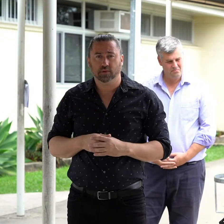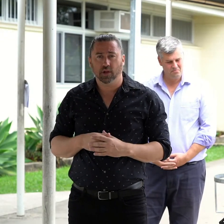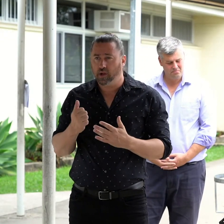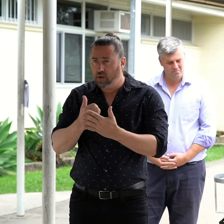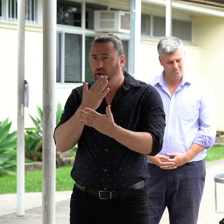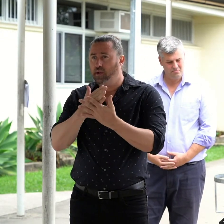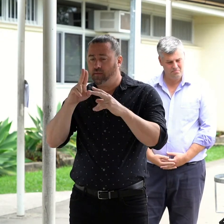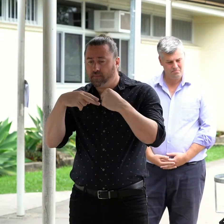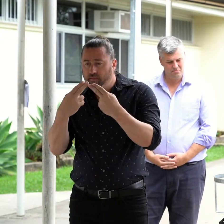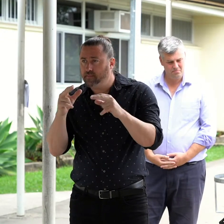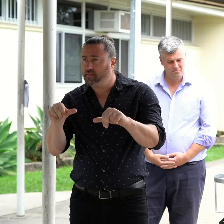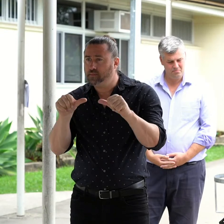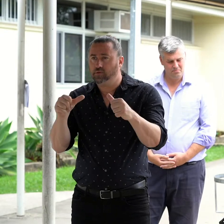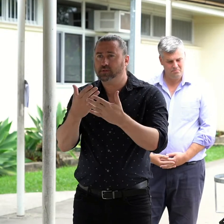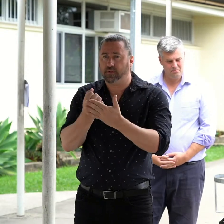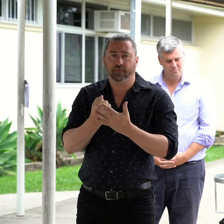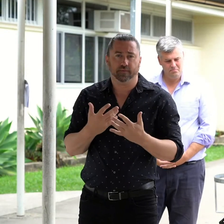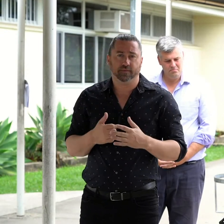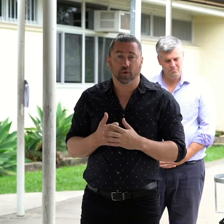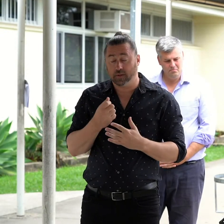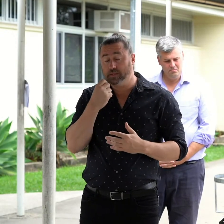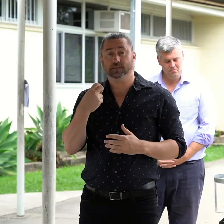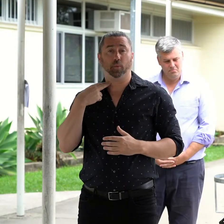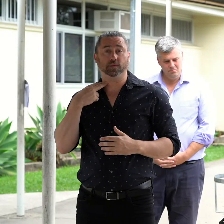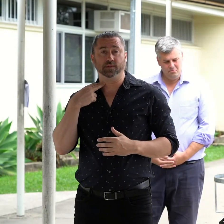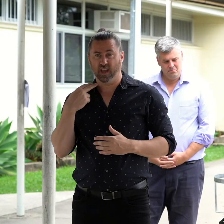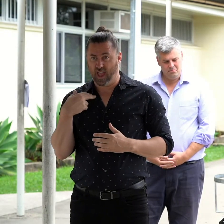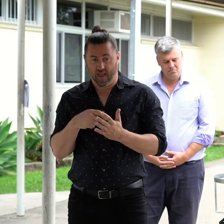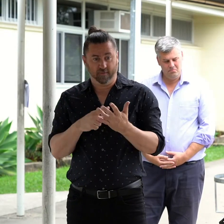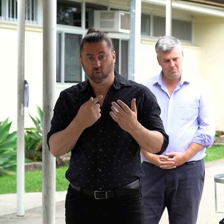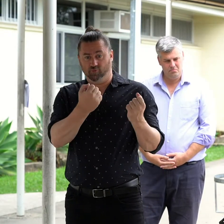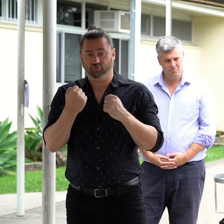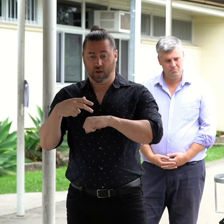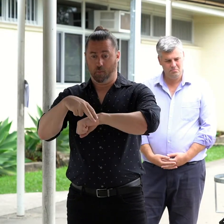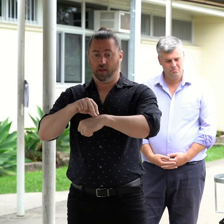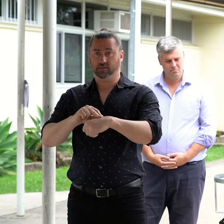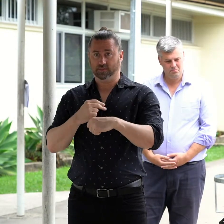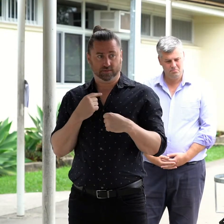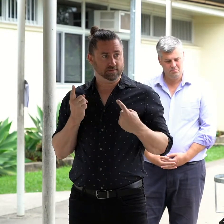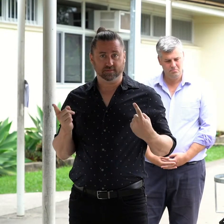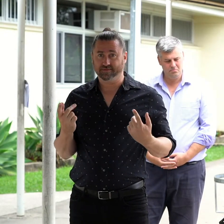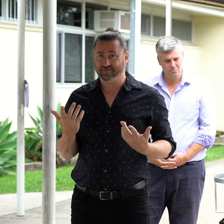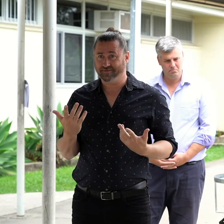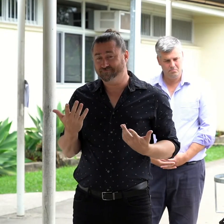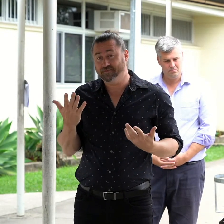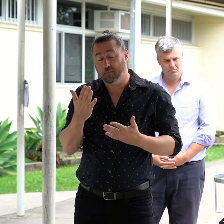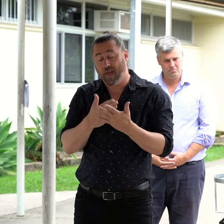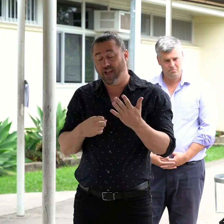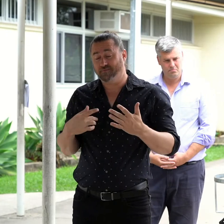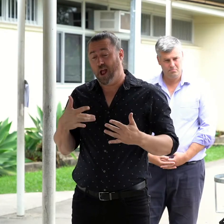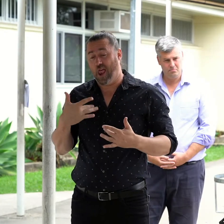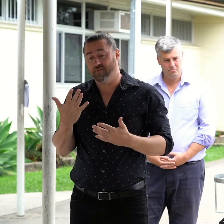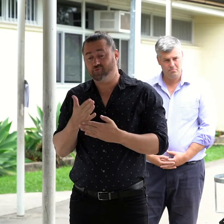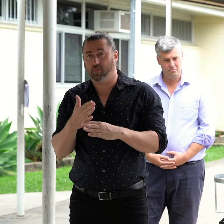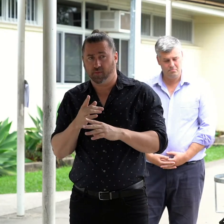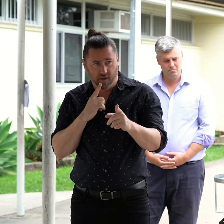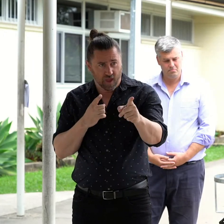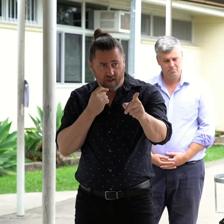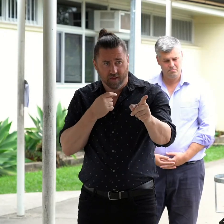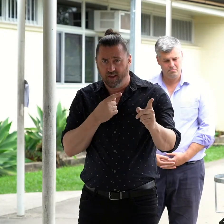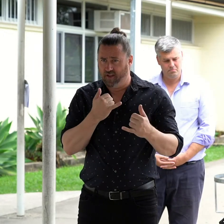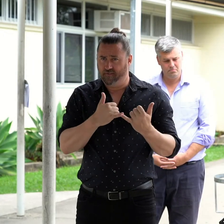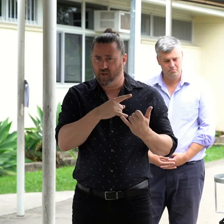family safe as well. So it's disappointing that we have to do it, but, it is part of the job. Is it a little unsettling to you? I mean, you're a